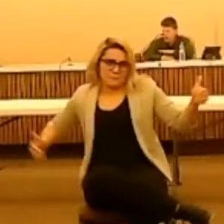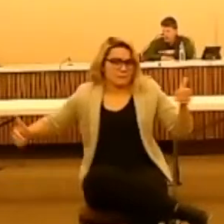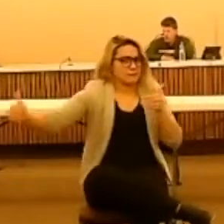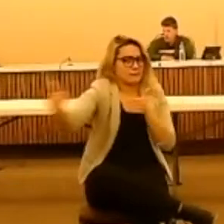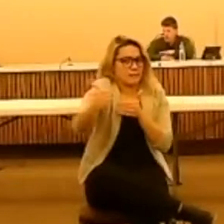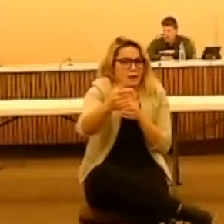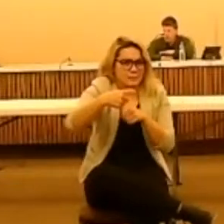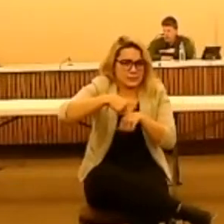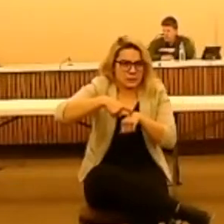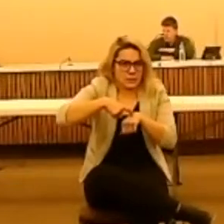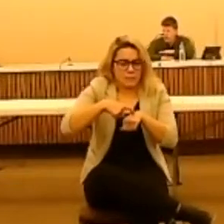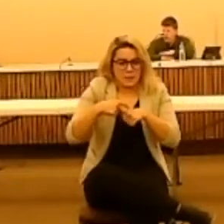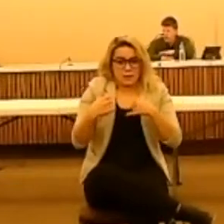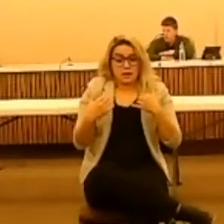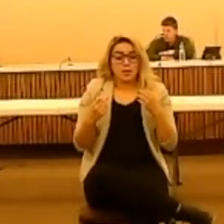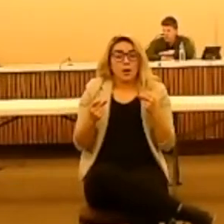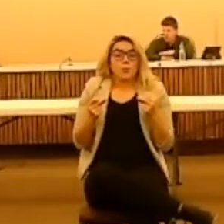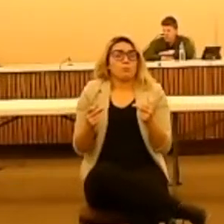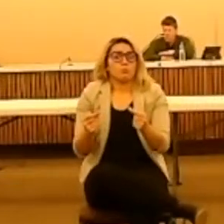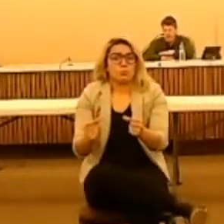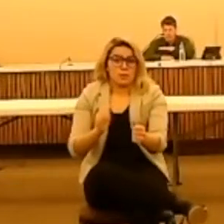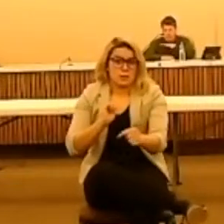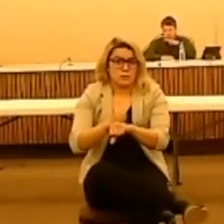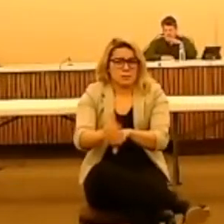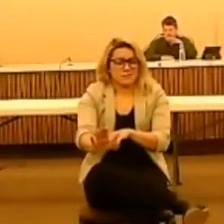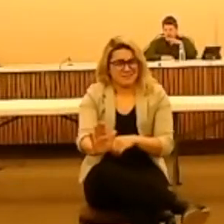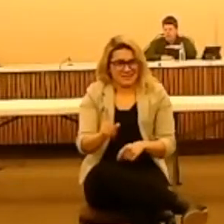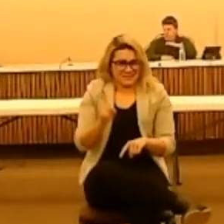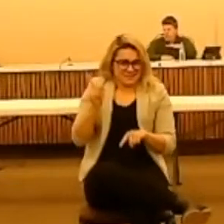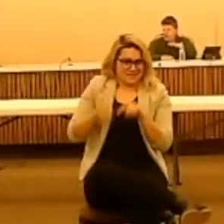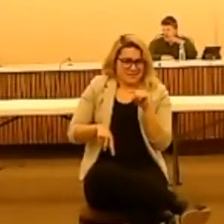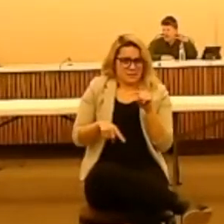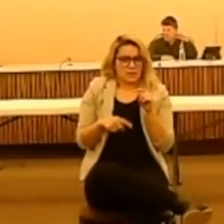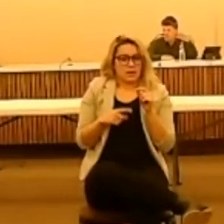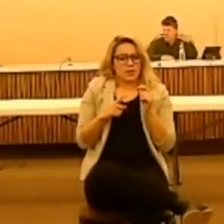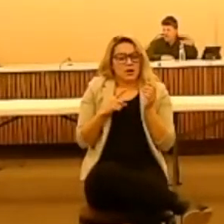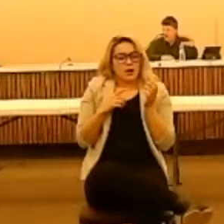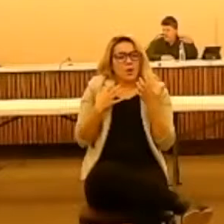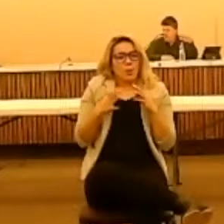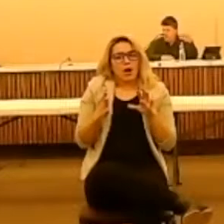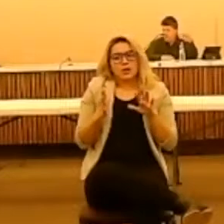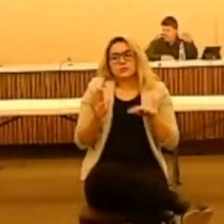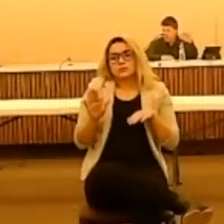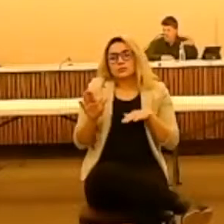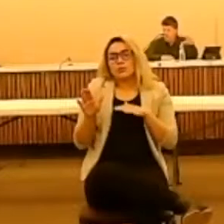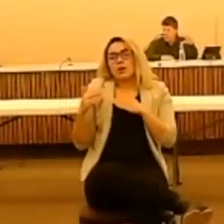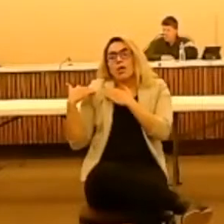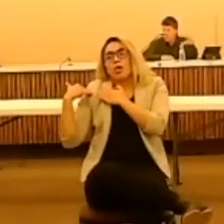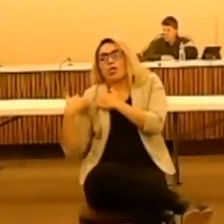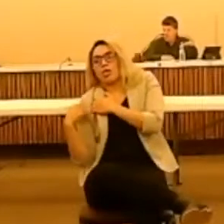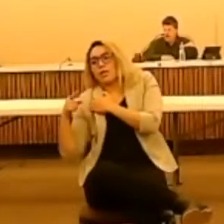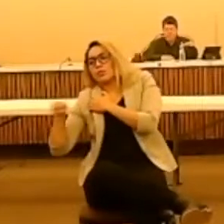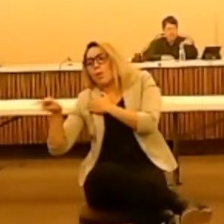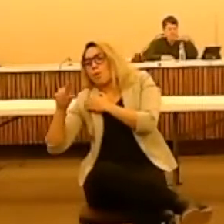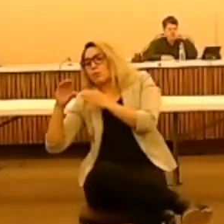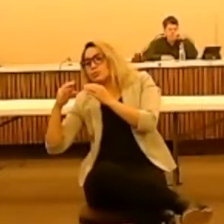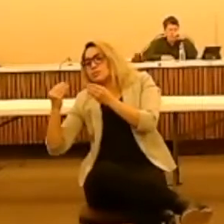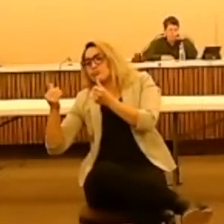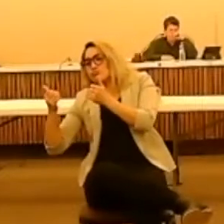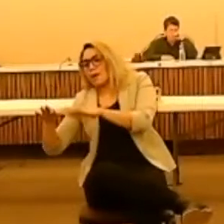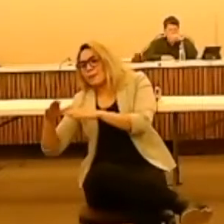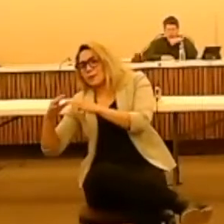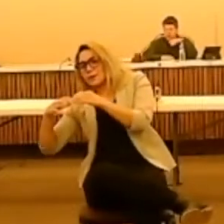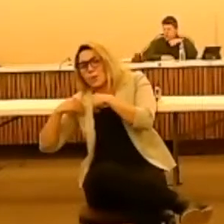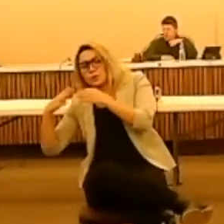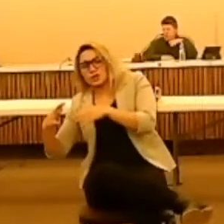who are living there today without putting an undue burden on the property owner who's trying to develop their